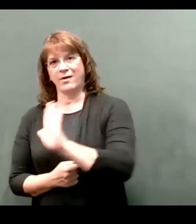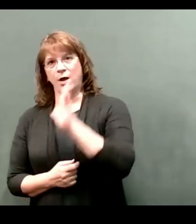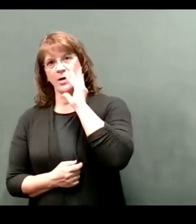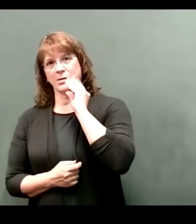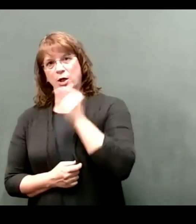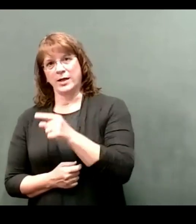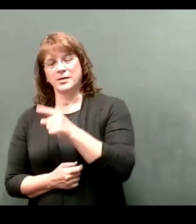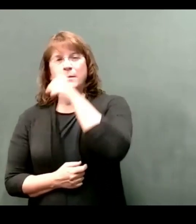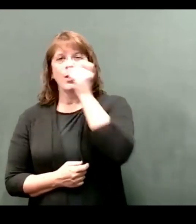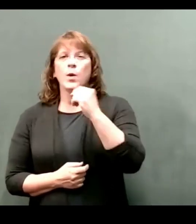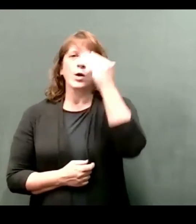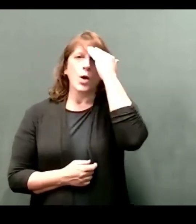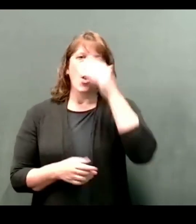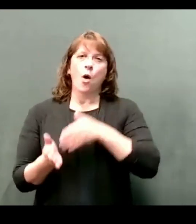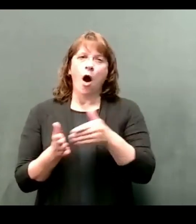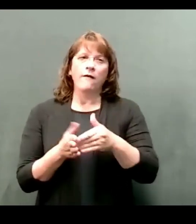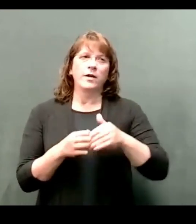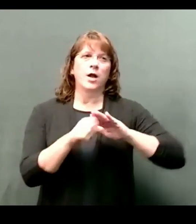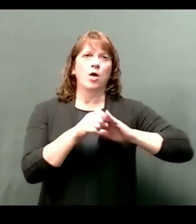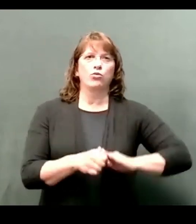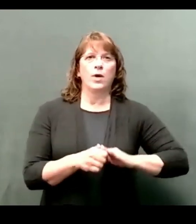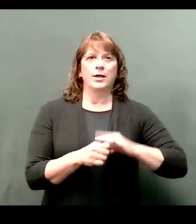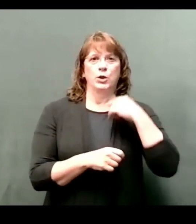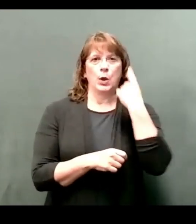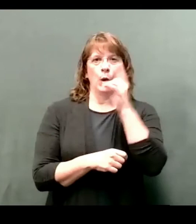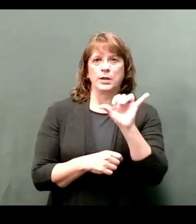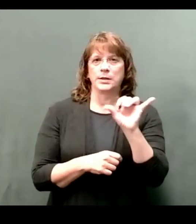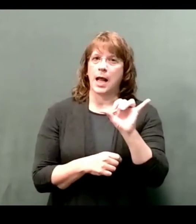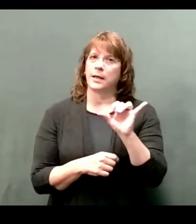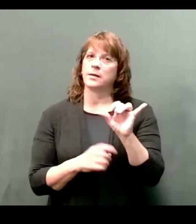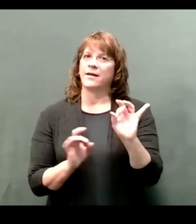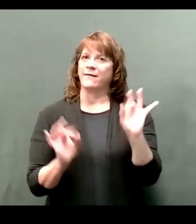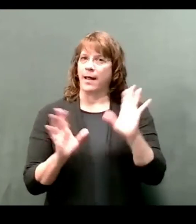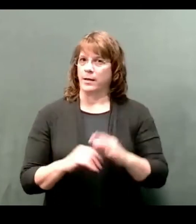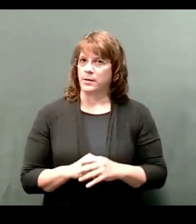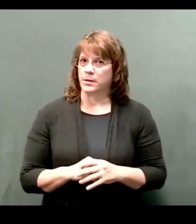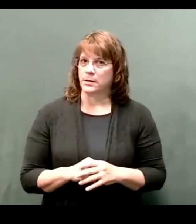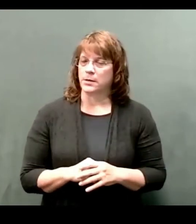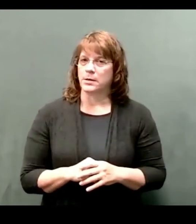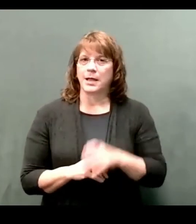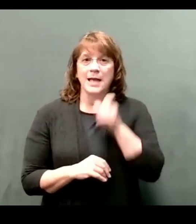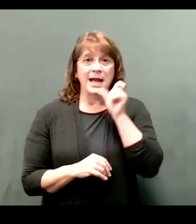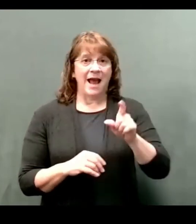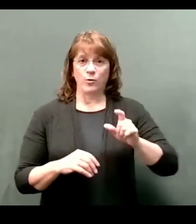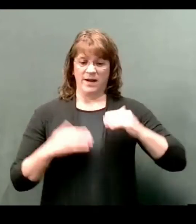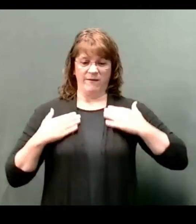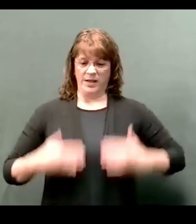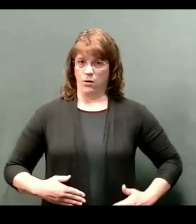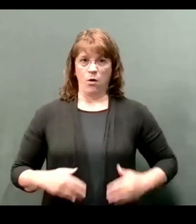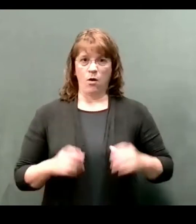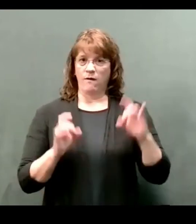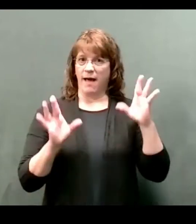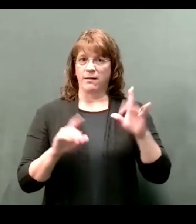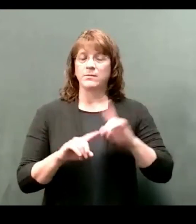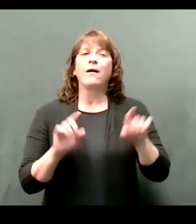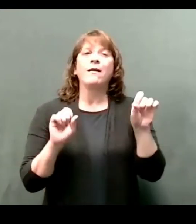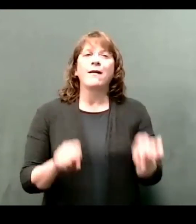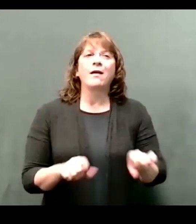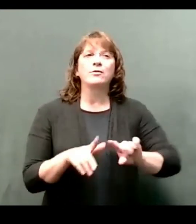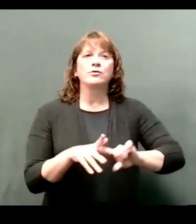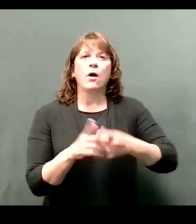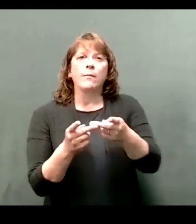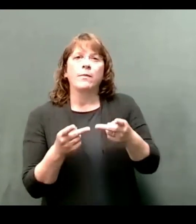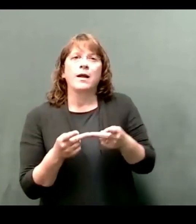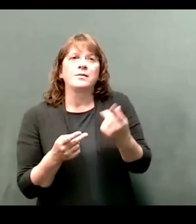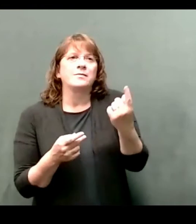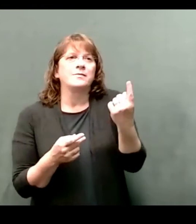experiences, because we know that oftentimes oppression manifests as violence, right? And that doesn't always have to be physical violence, but it's helpful for us if we start from a